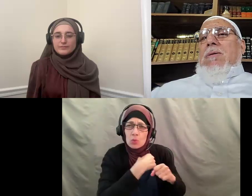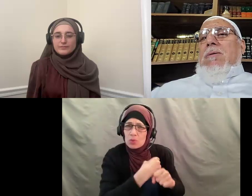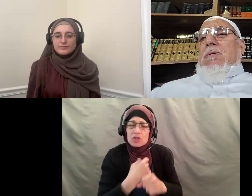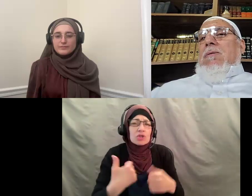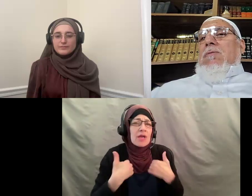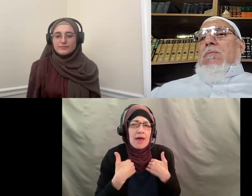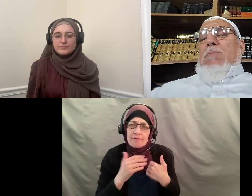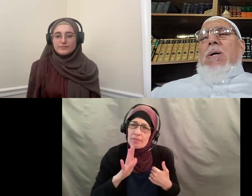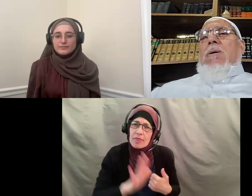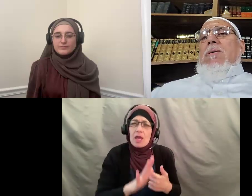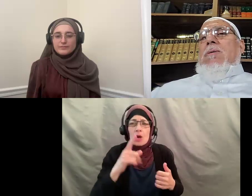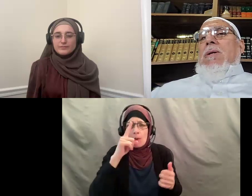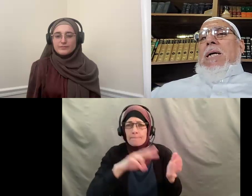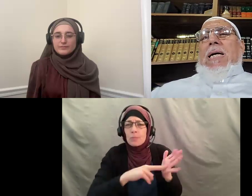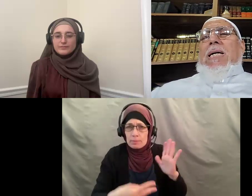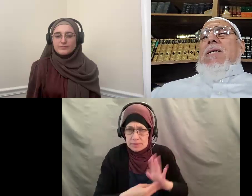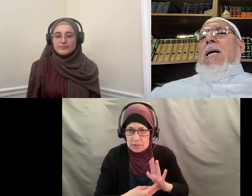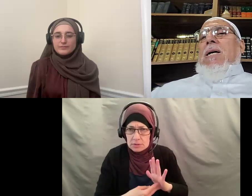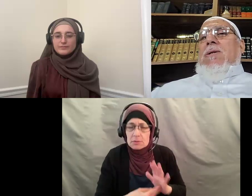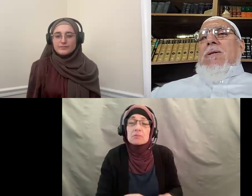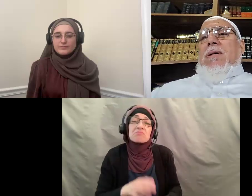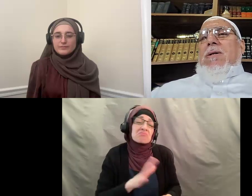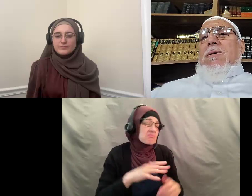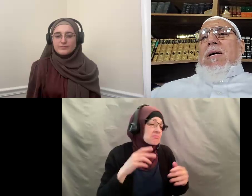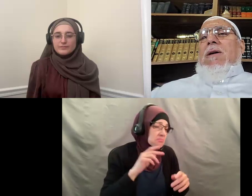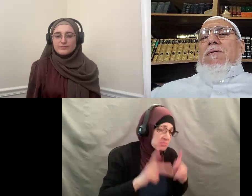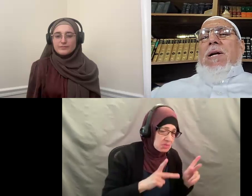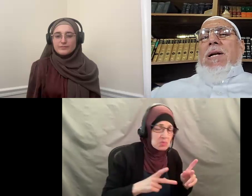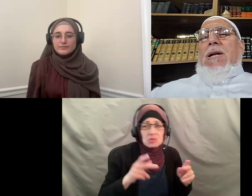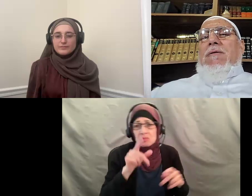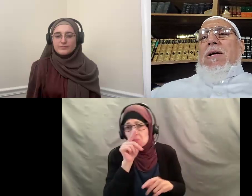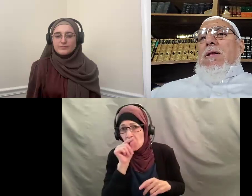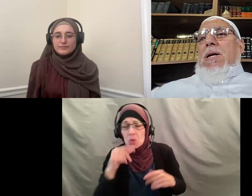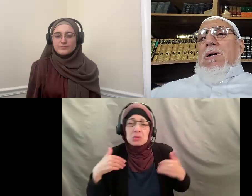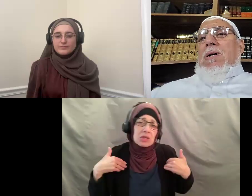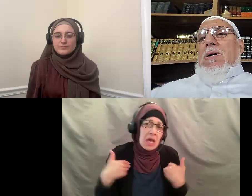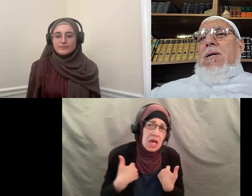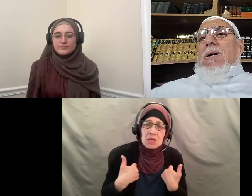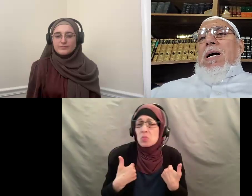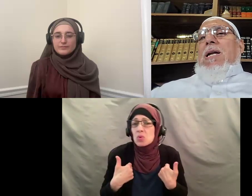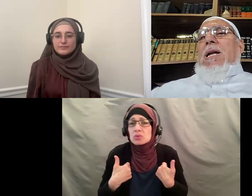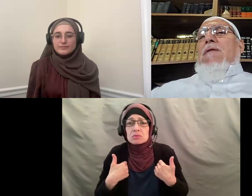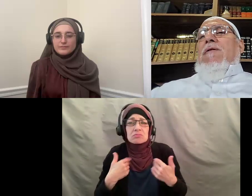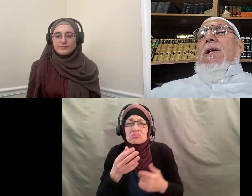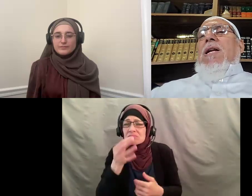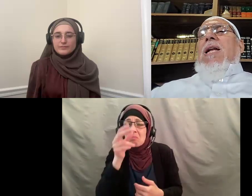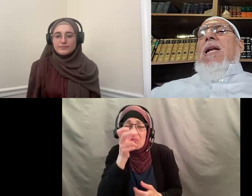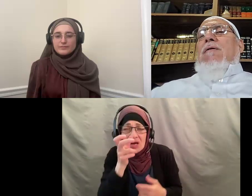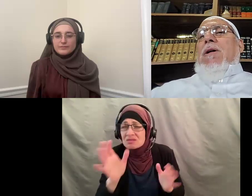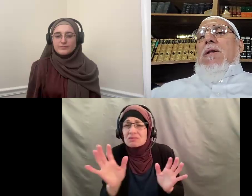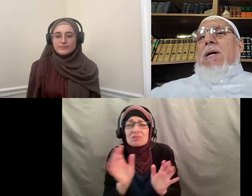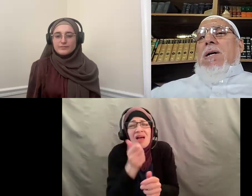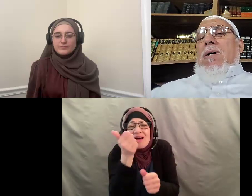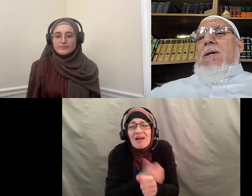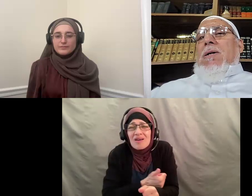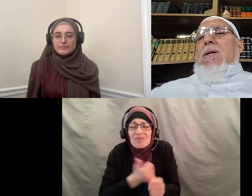animals, birds, insects, every living thing and every